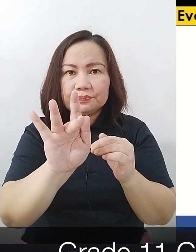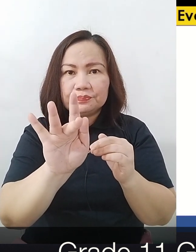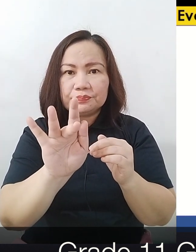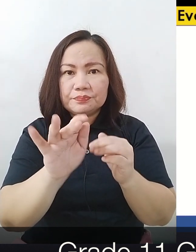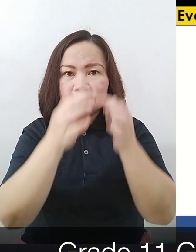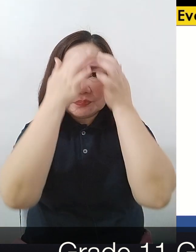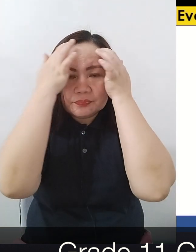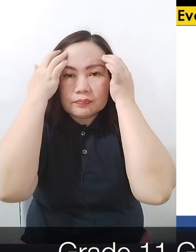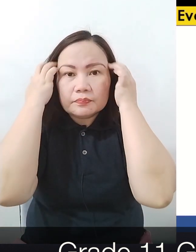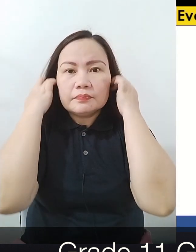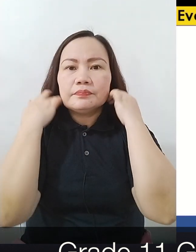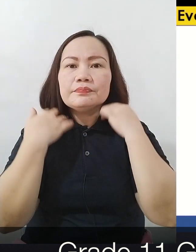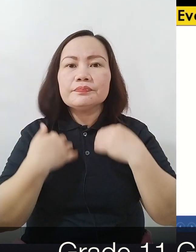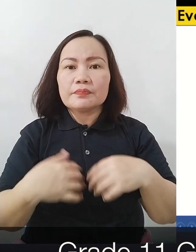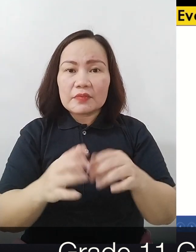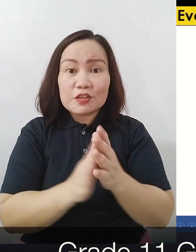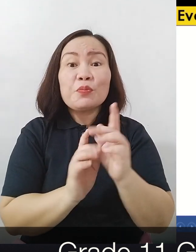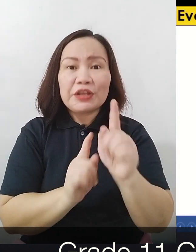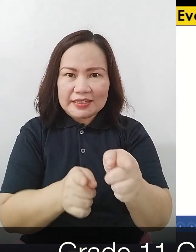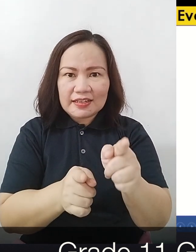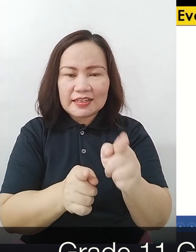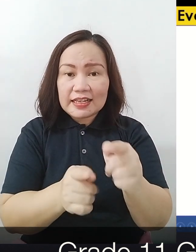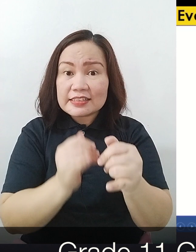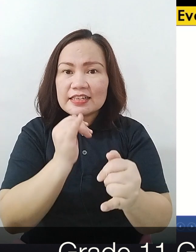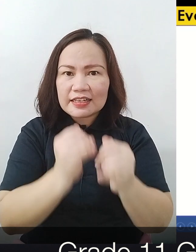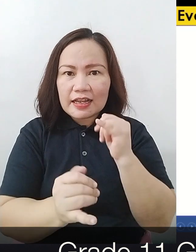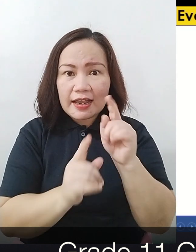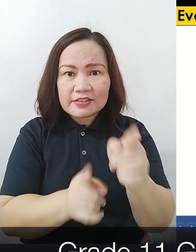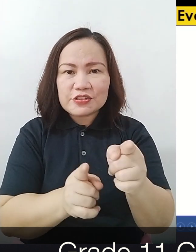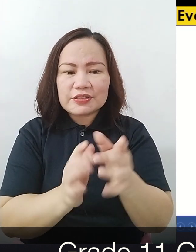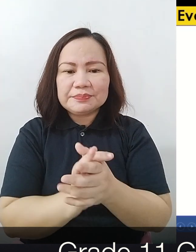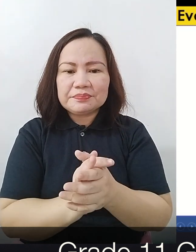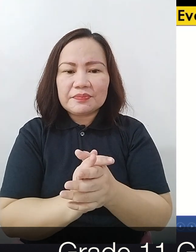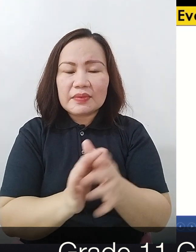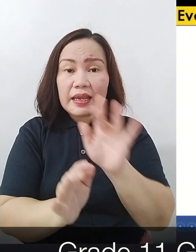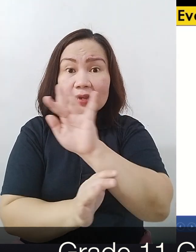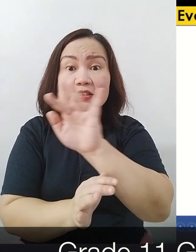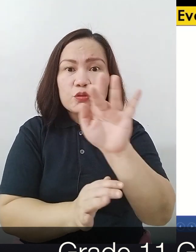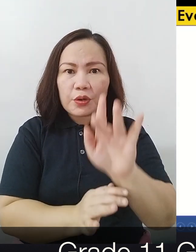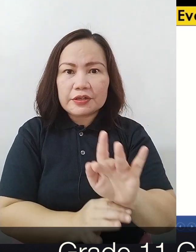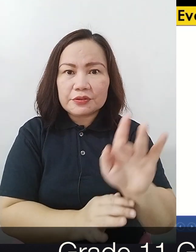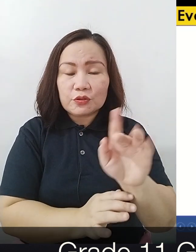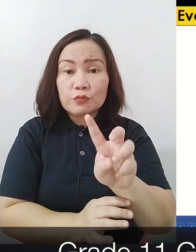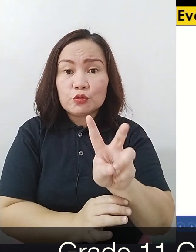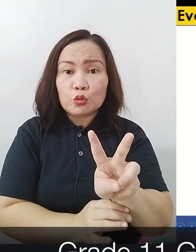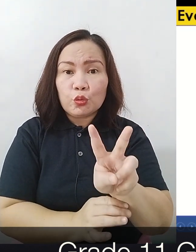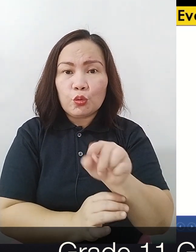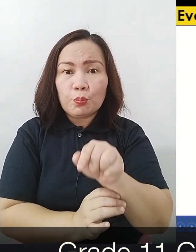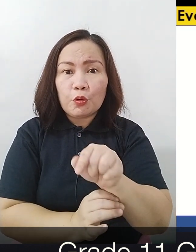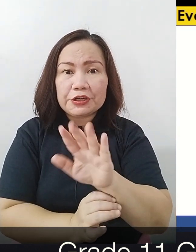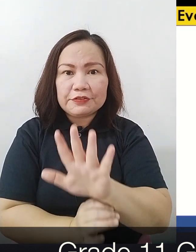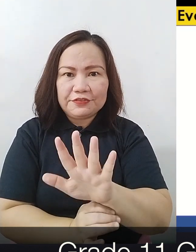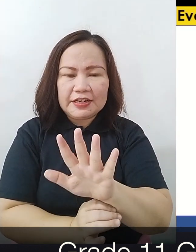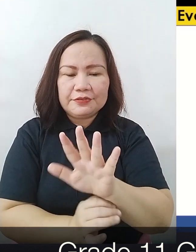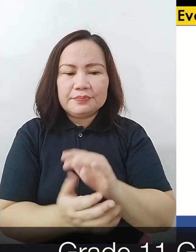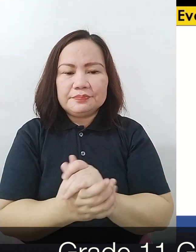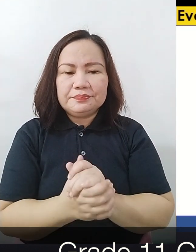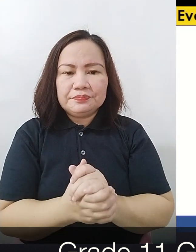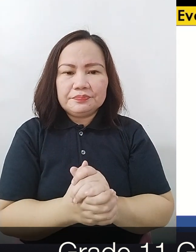2.5. So, kahit yan na yung sagot natin, square root of 2.5.